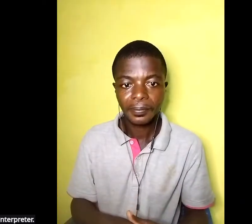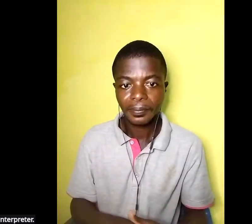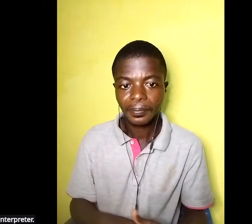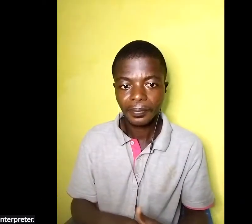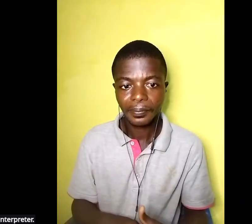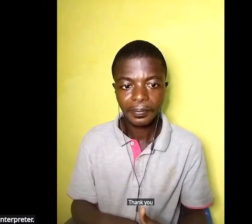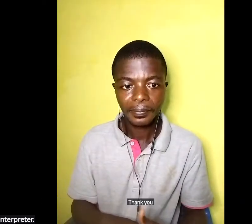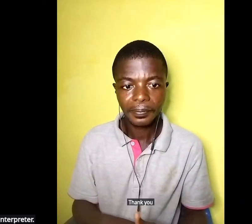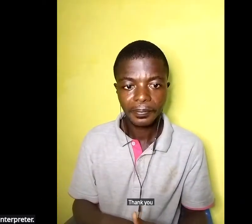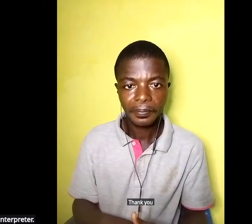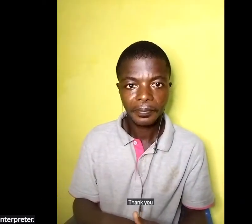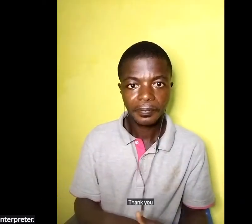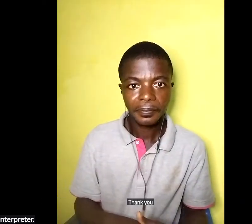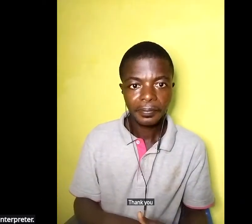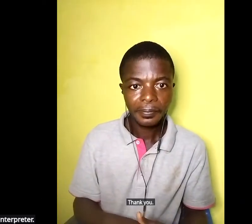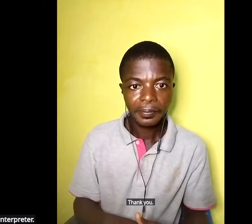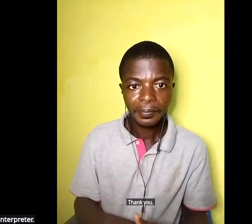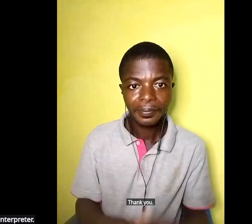Thank you.